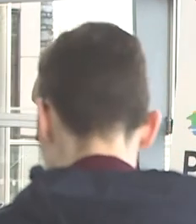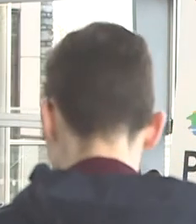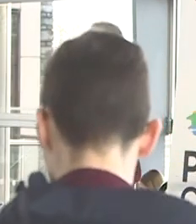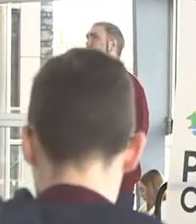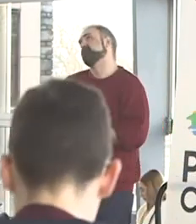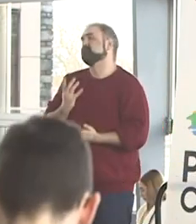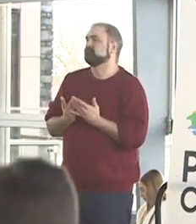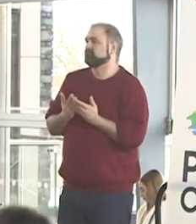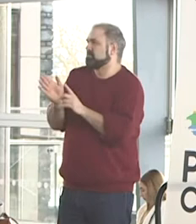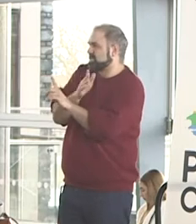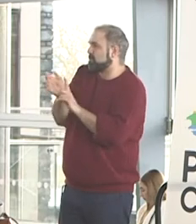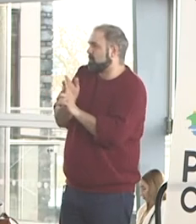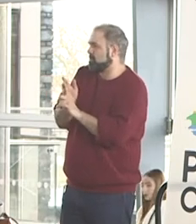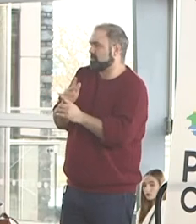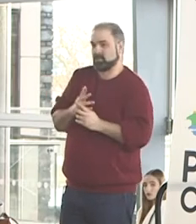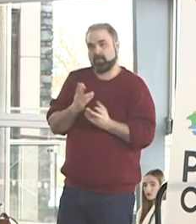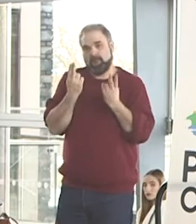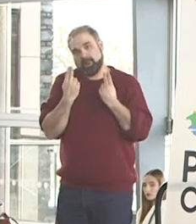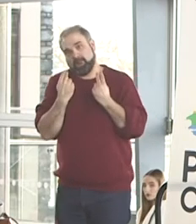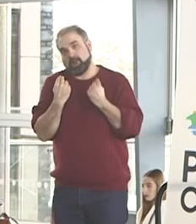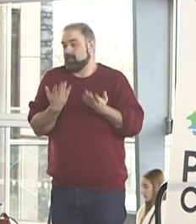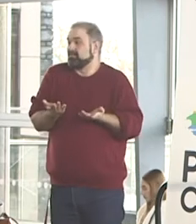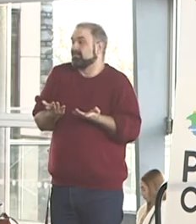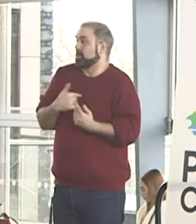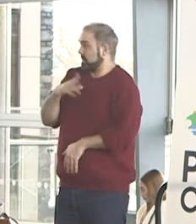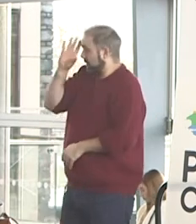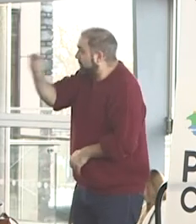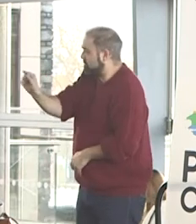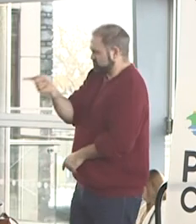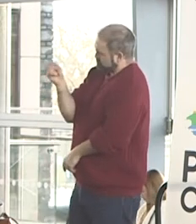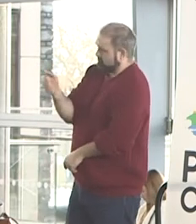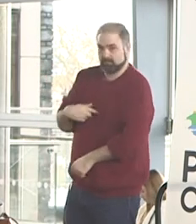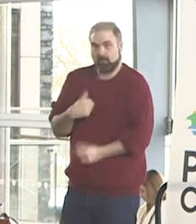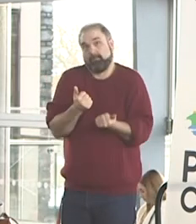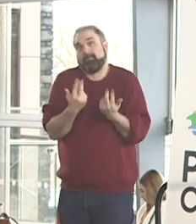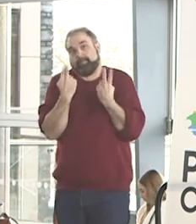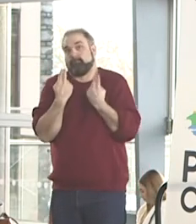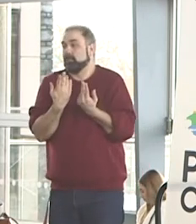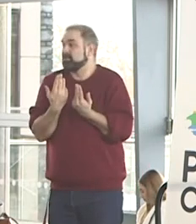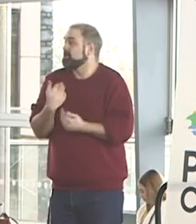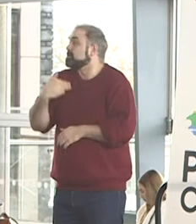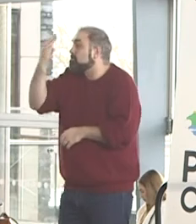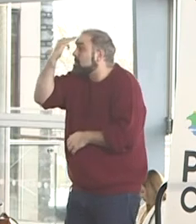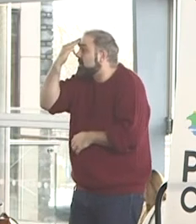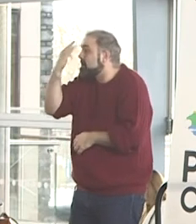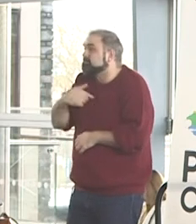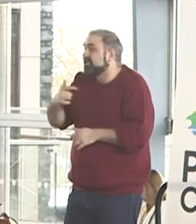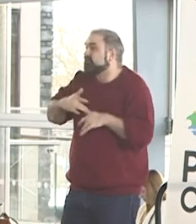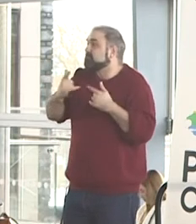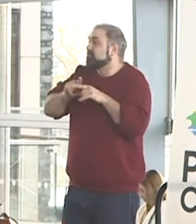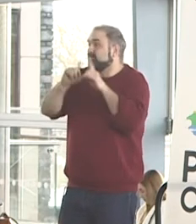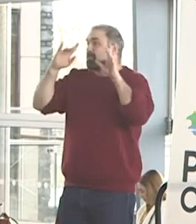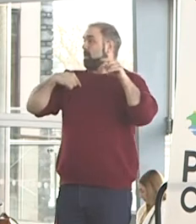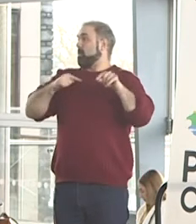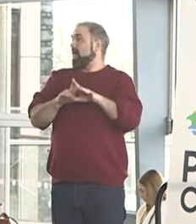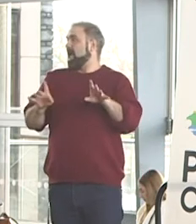suggestible. She does as she's told, particularly by me. And for some reason, as far as my mother's concerned, I can do no wrong,